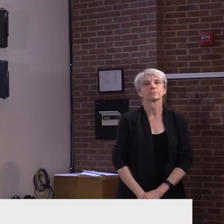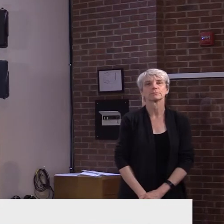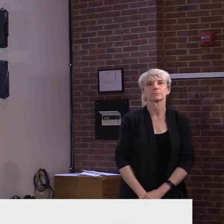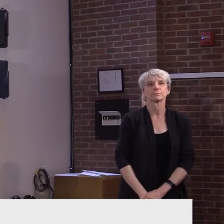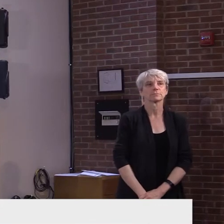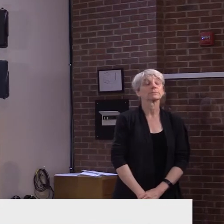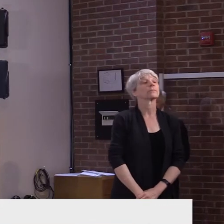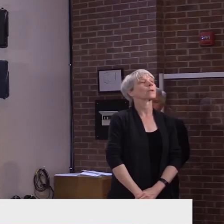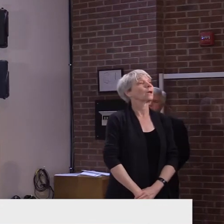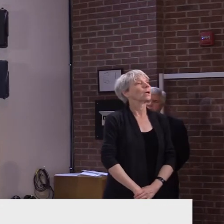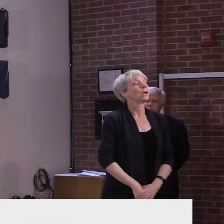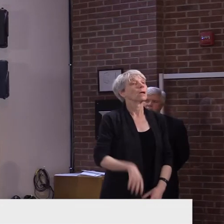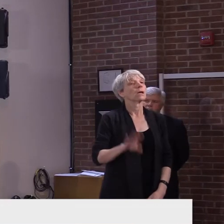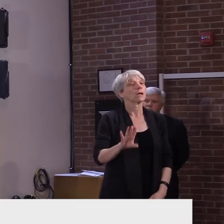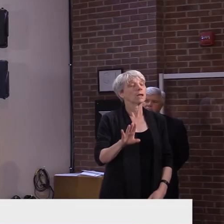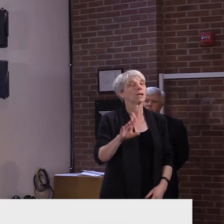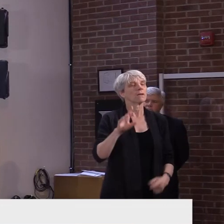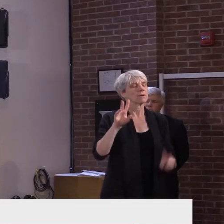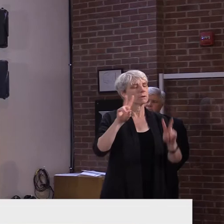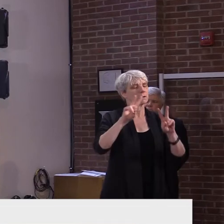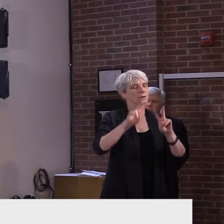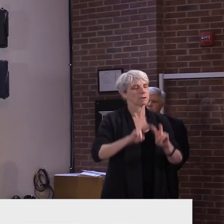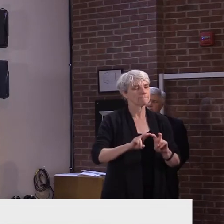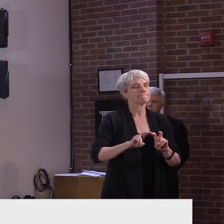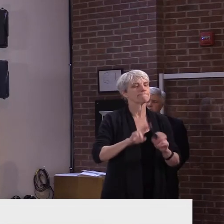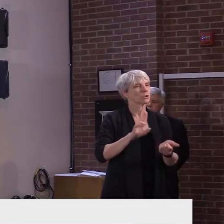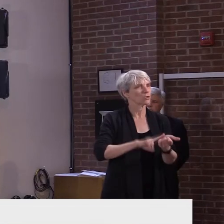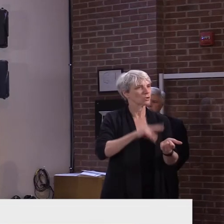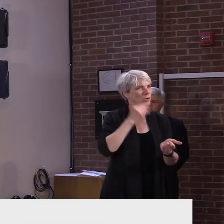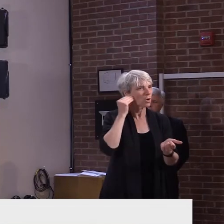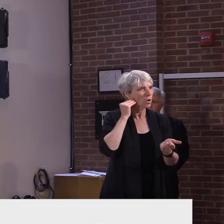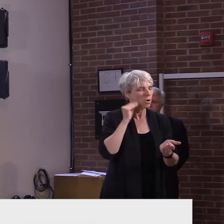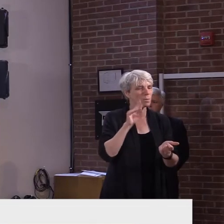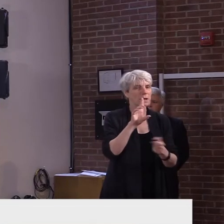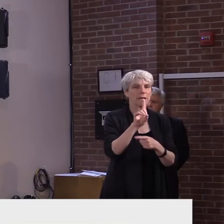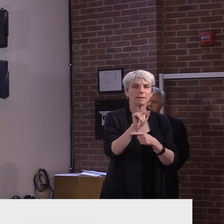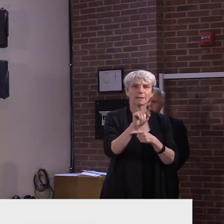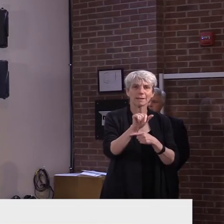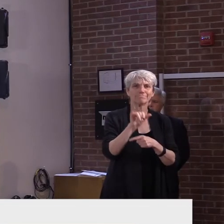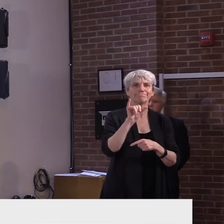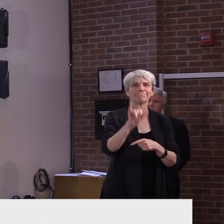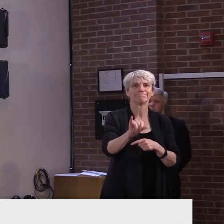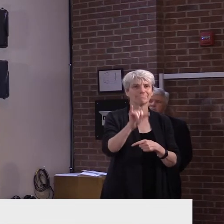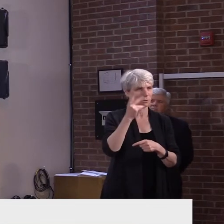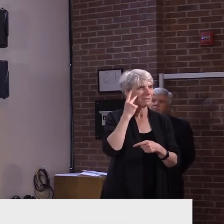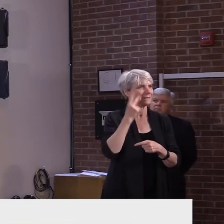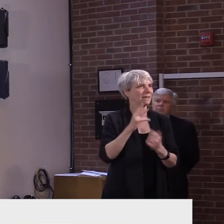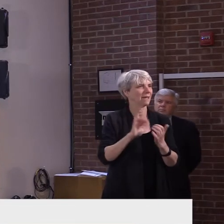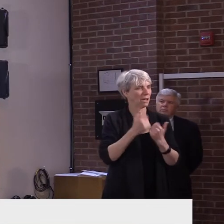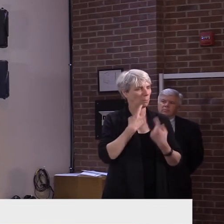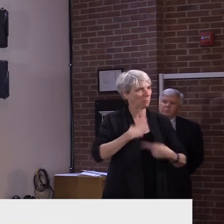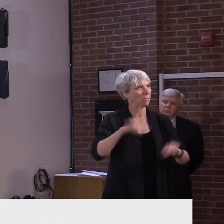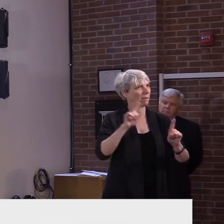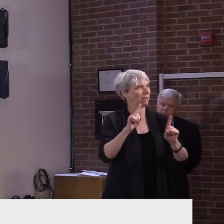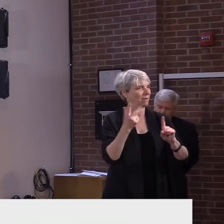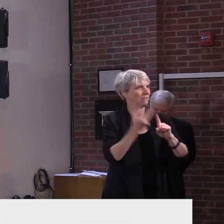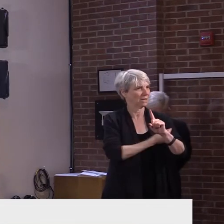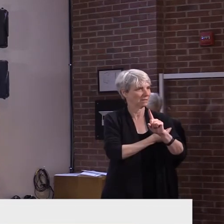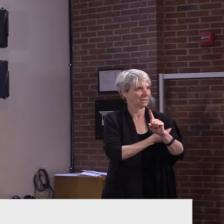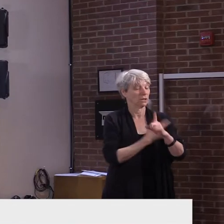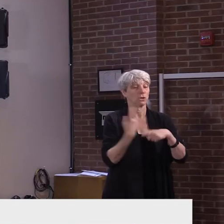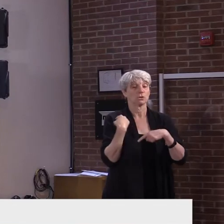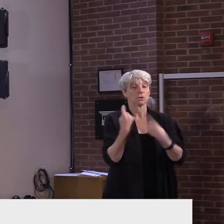impact of vaccination in an analysis of our long-term care facility data. There have been 120 cases in